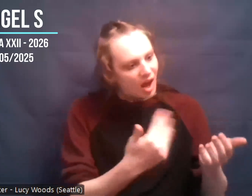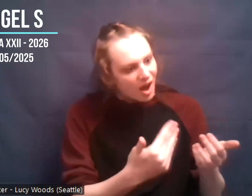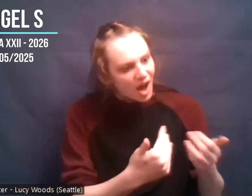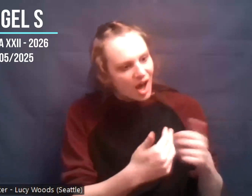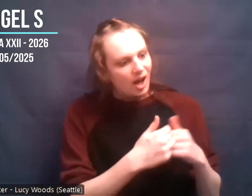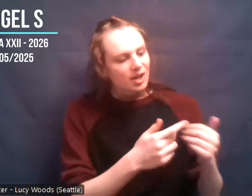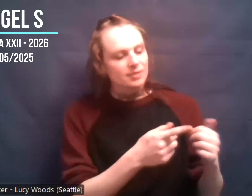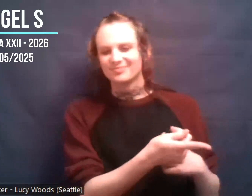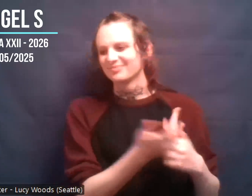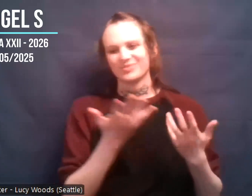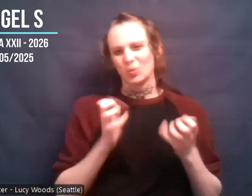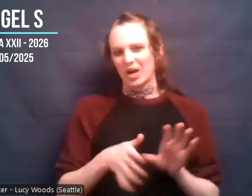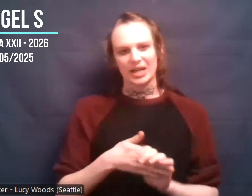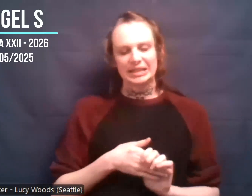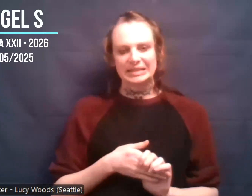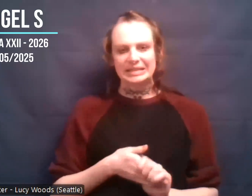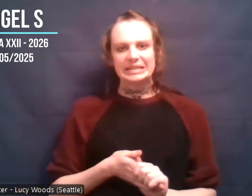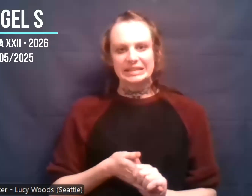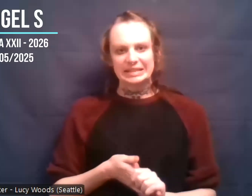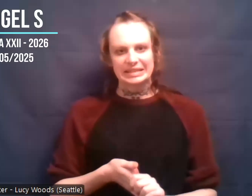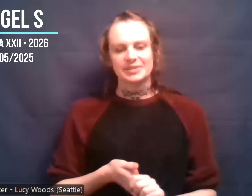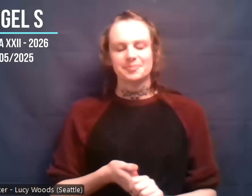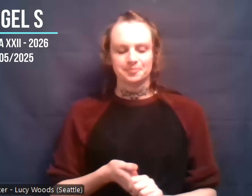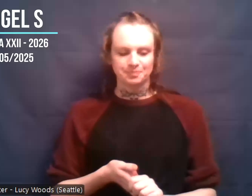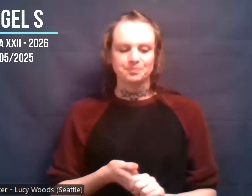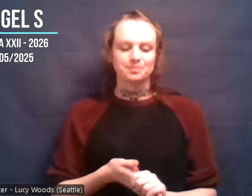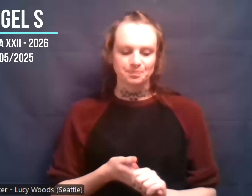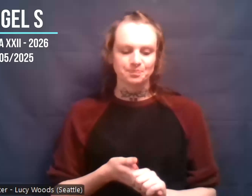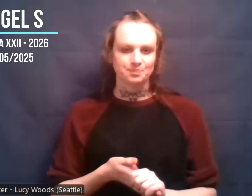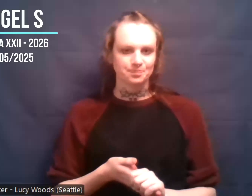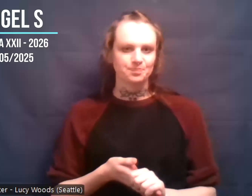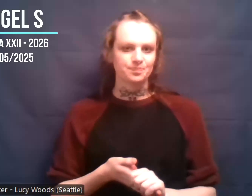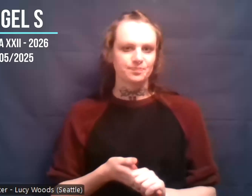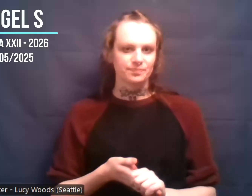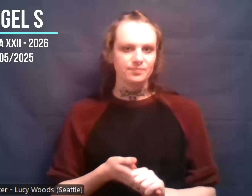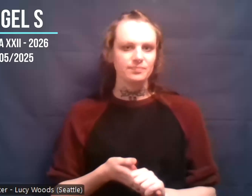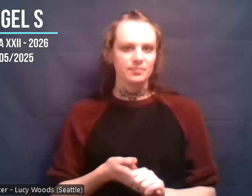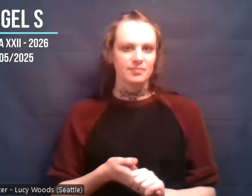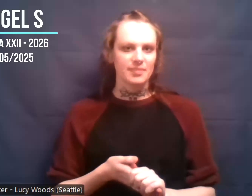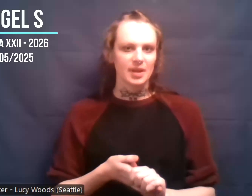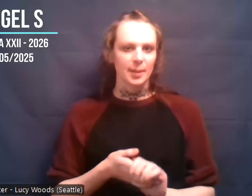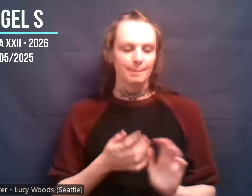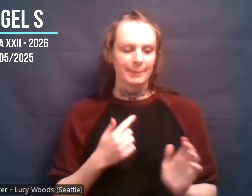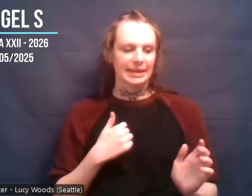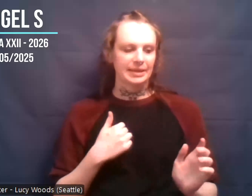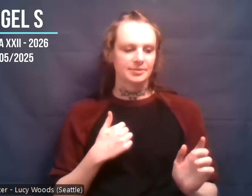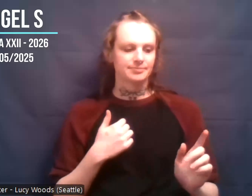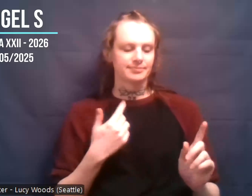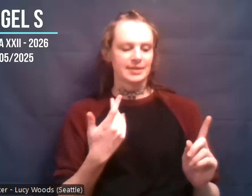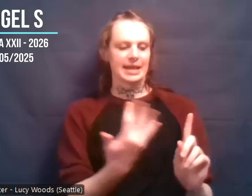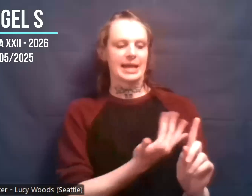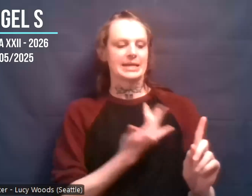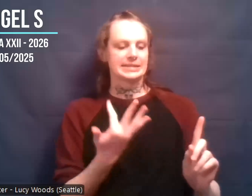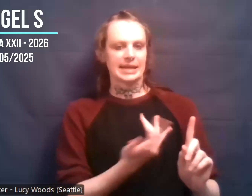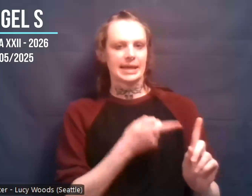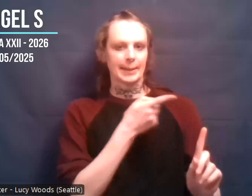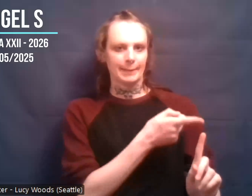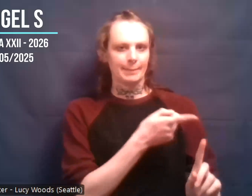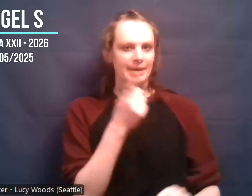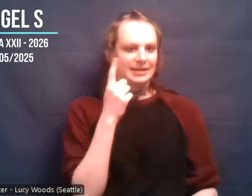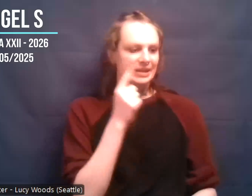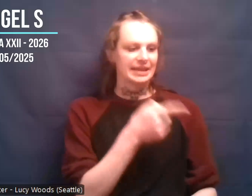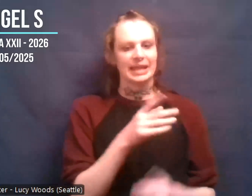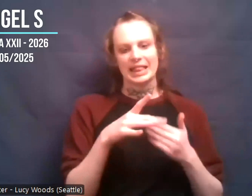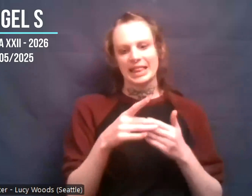just weren't into. Um, Gaslit him into thinking that he led me on,